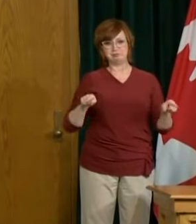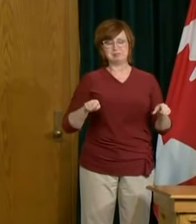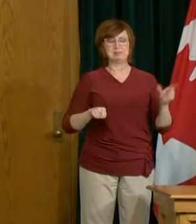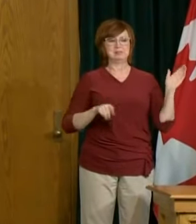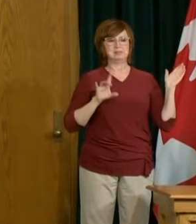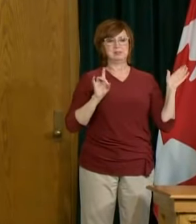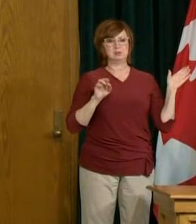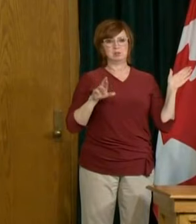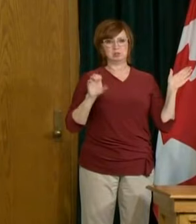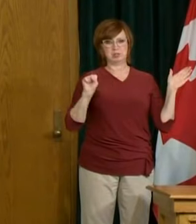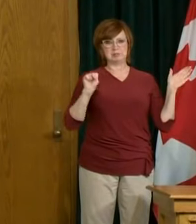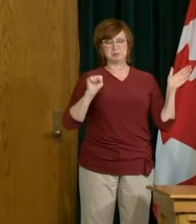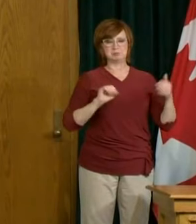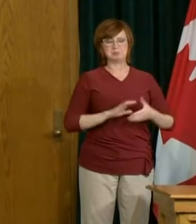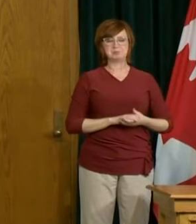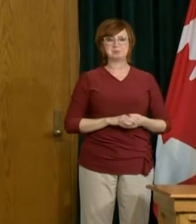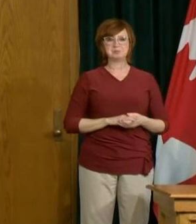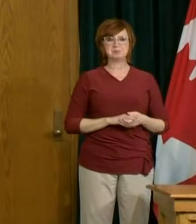it is because of